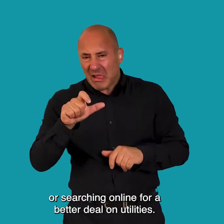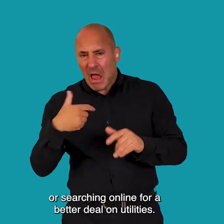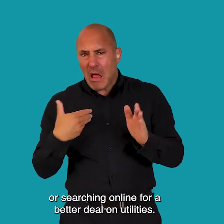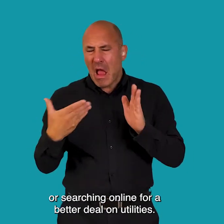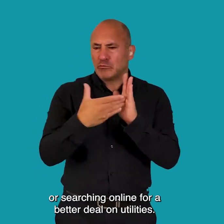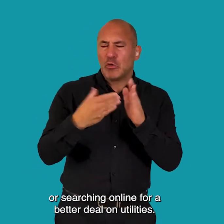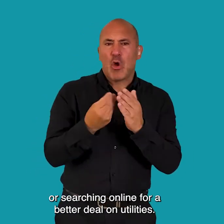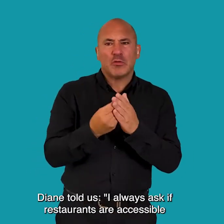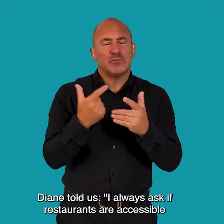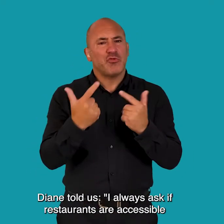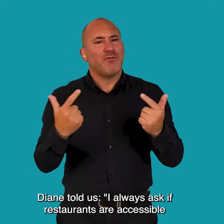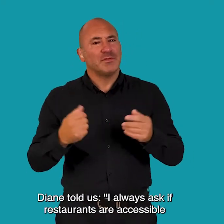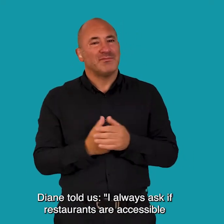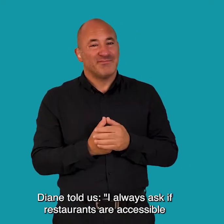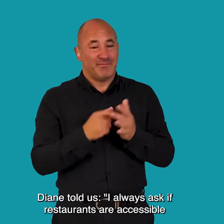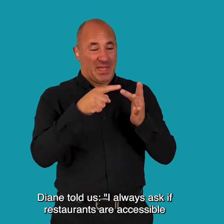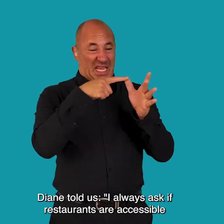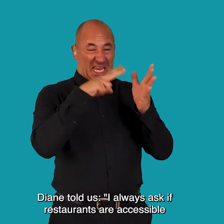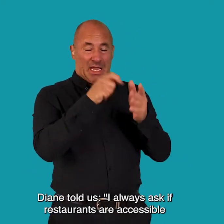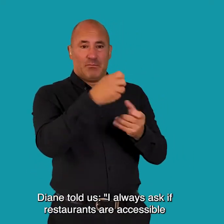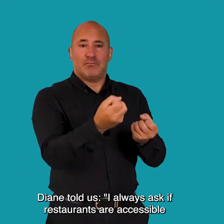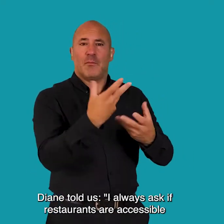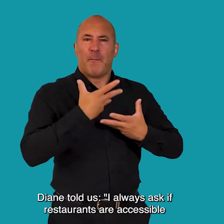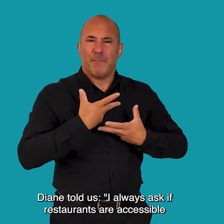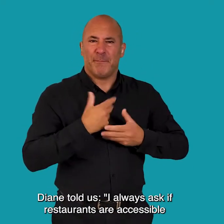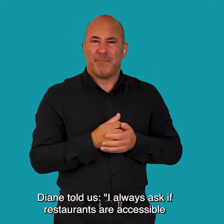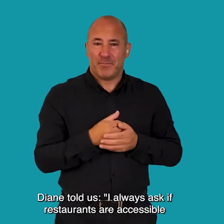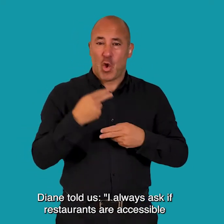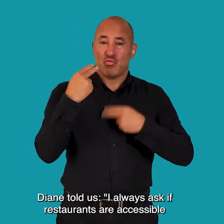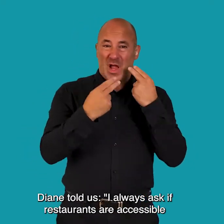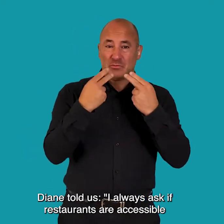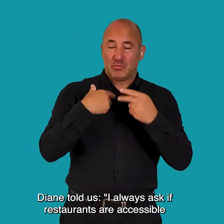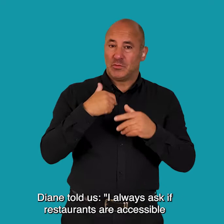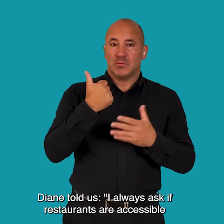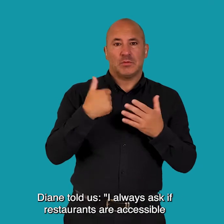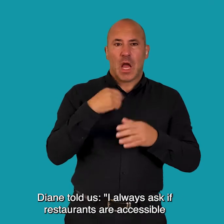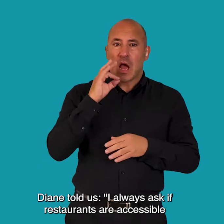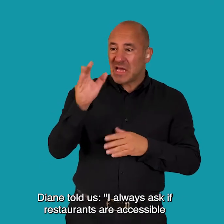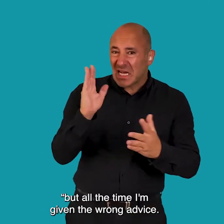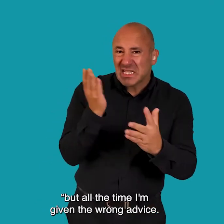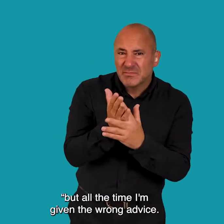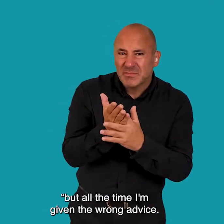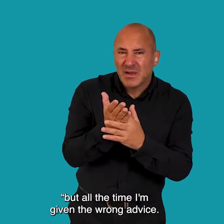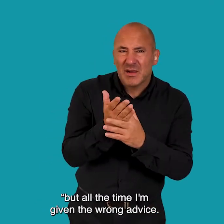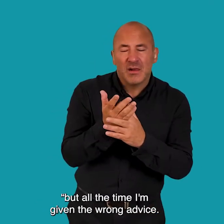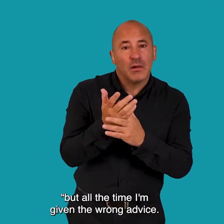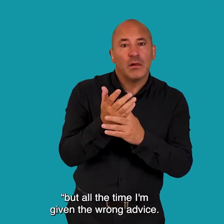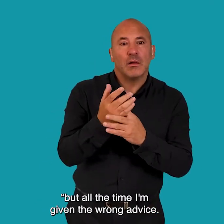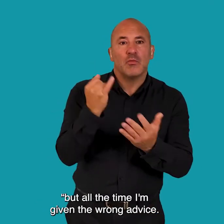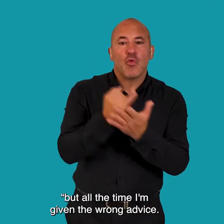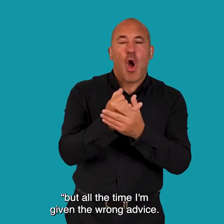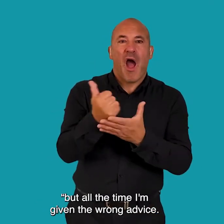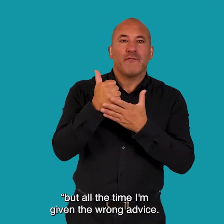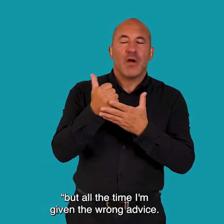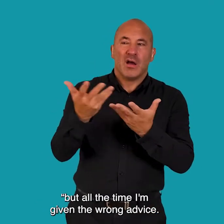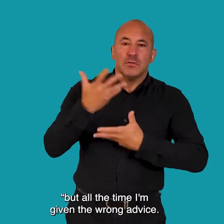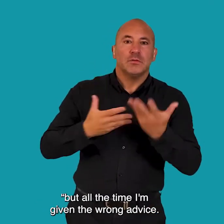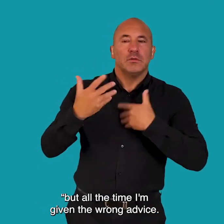utilities. Diane told us, "I always ask if restaurants are accessible, but all the time I'm given the wrong advice.